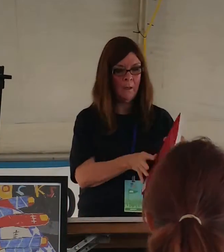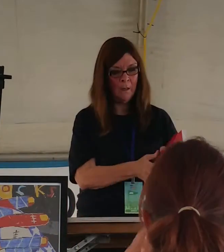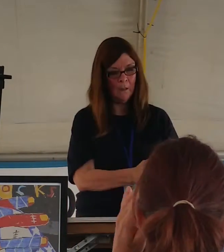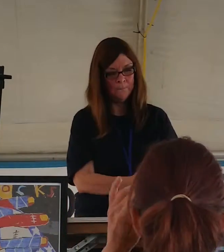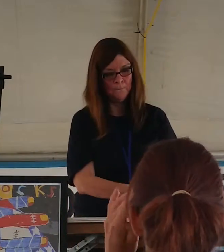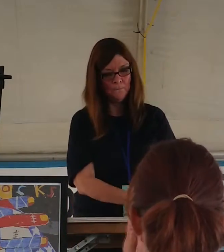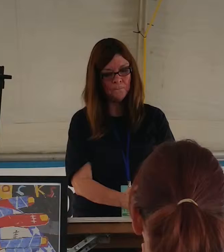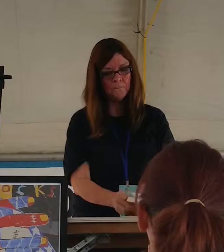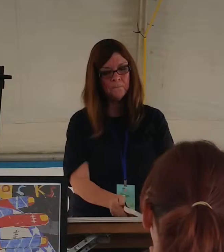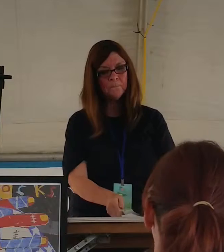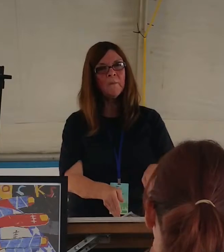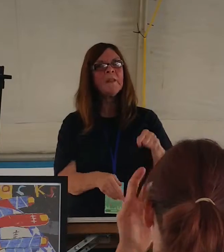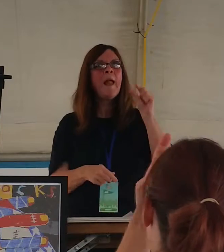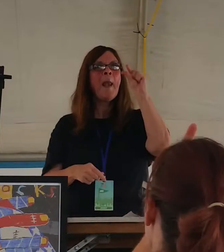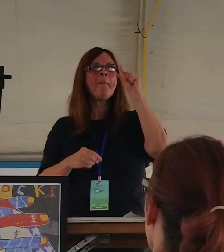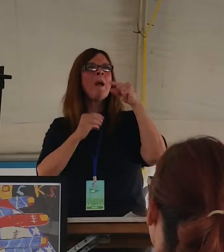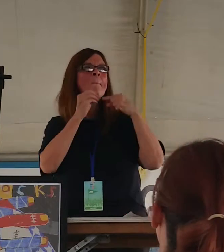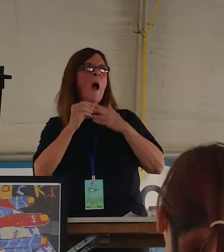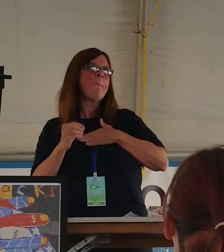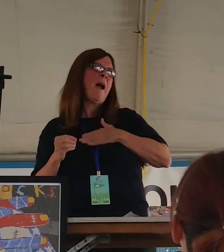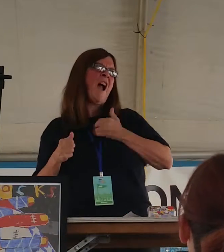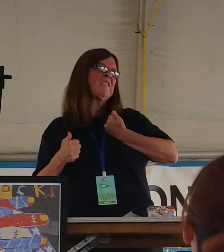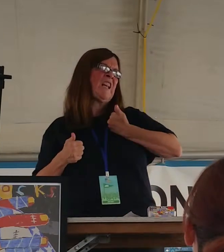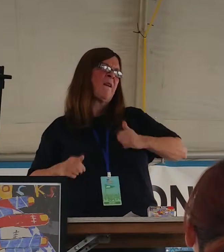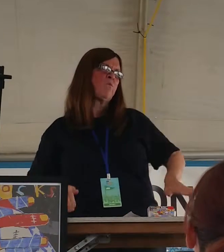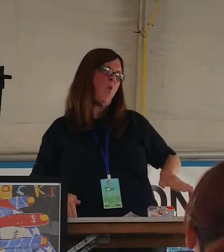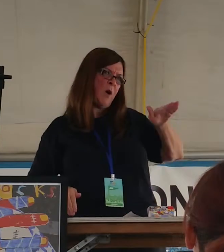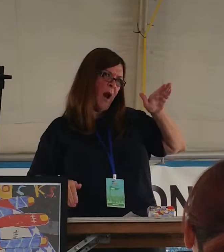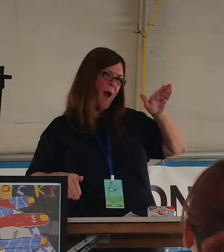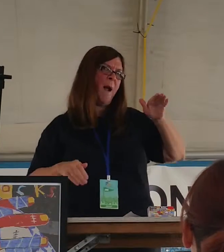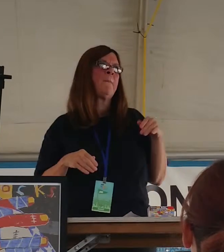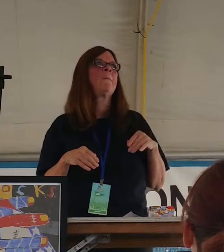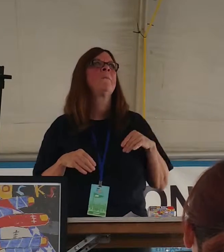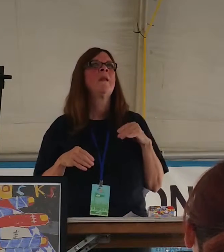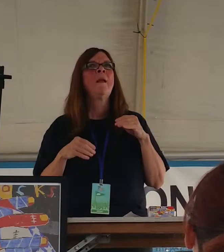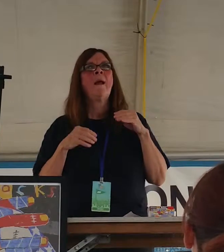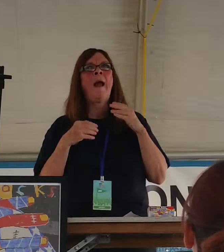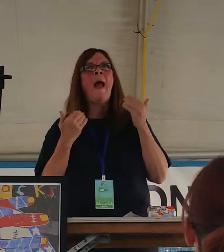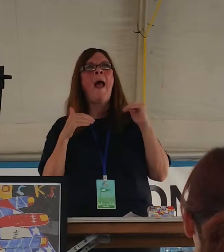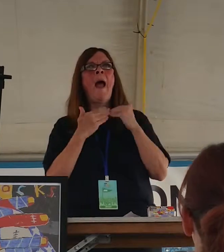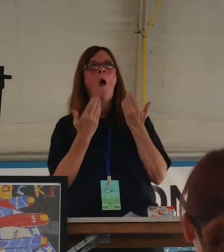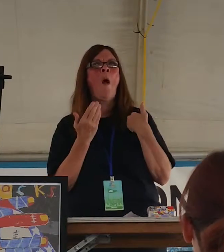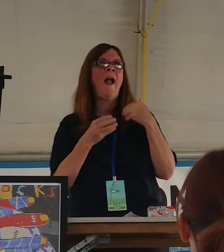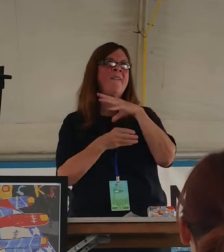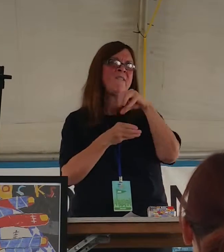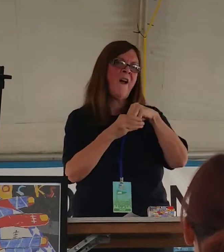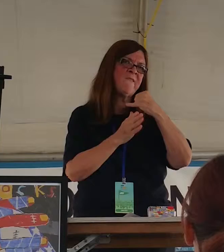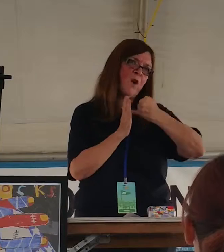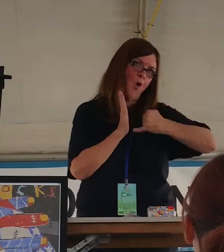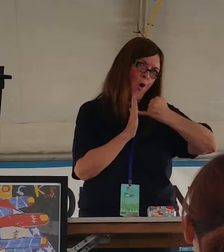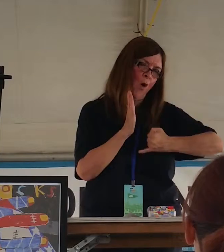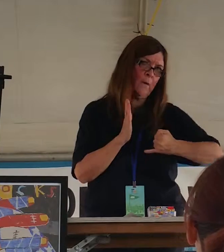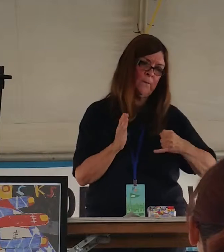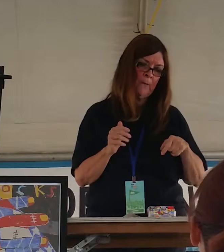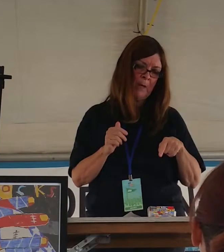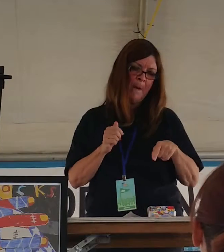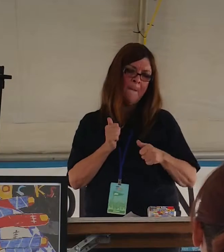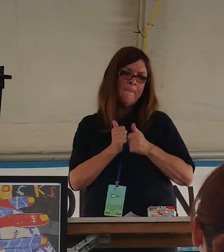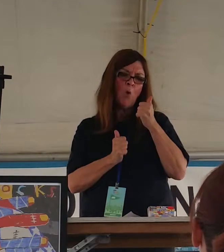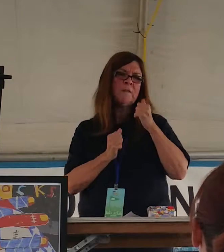This is my personal book, and it tells a little about myself and my experience growing up. It also involves some of my